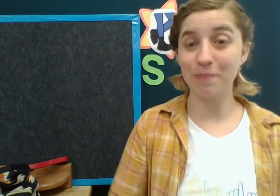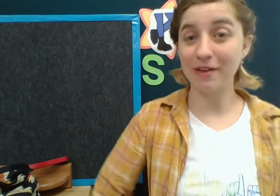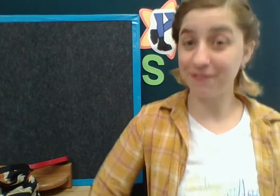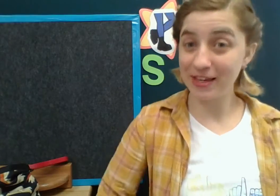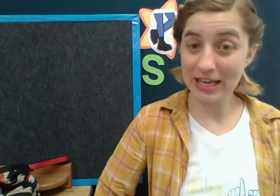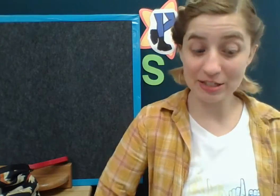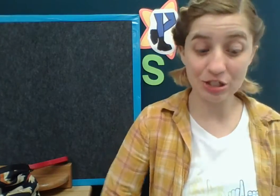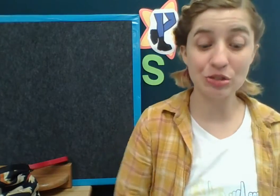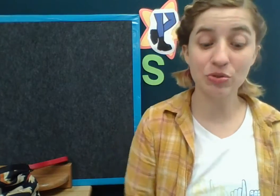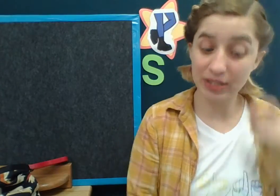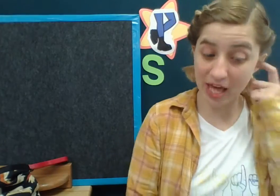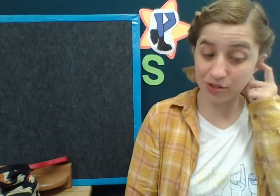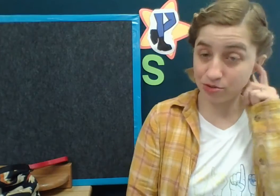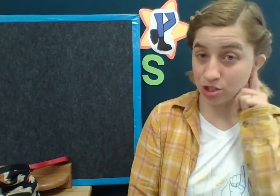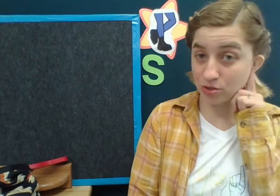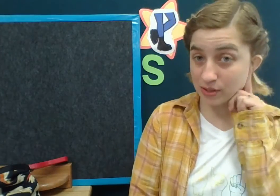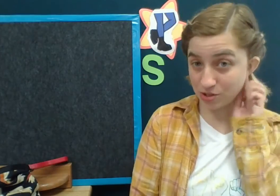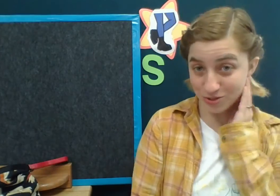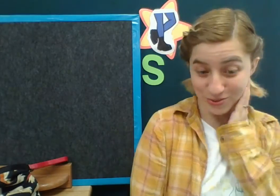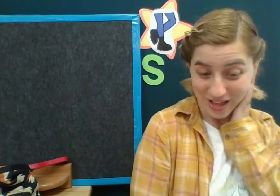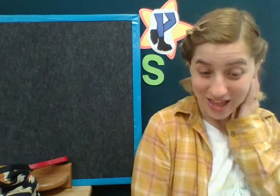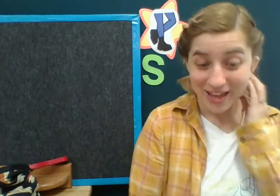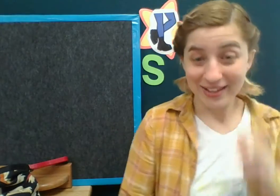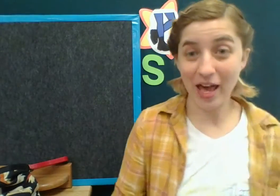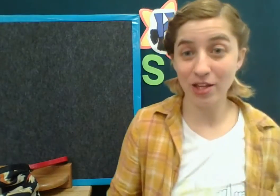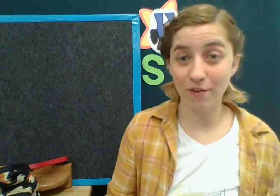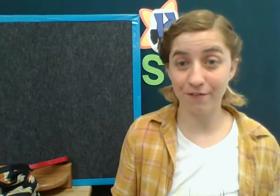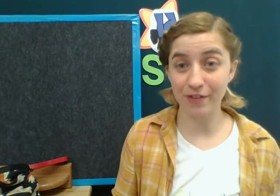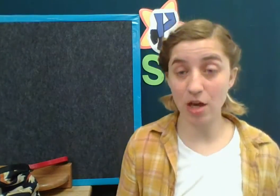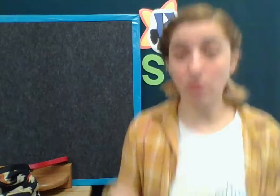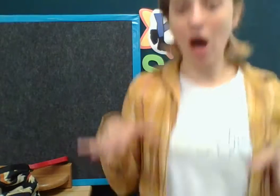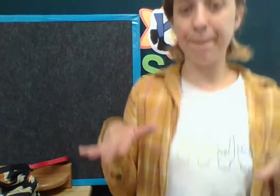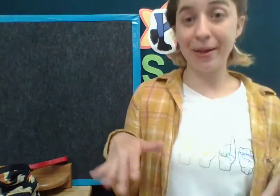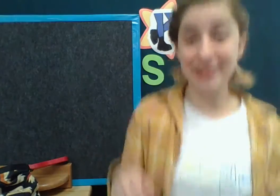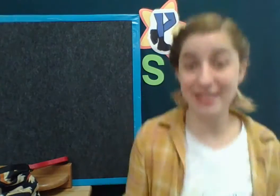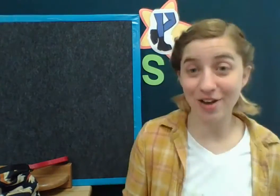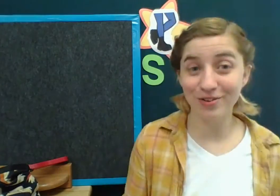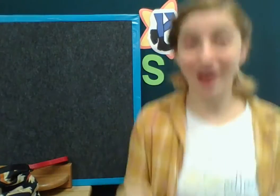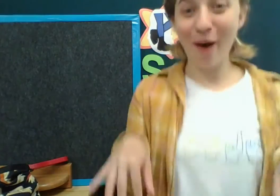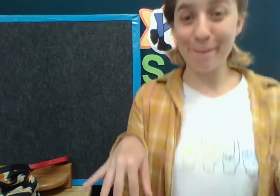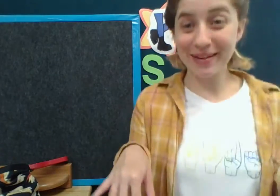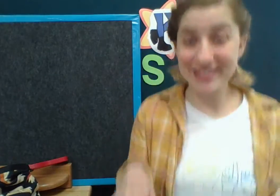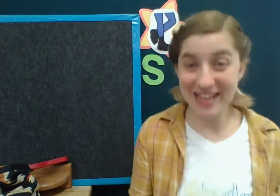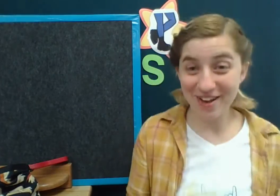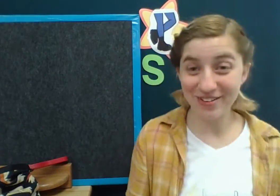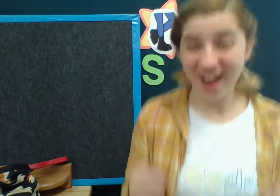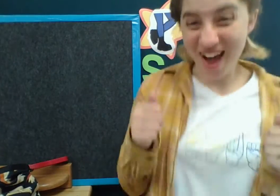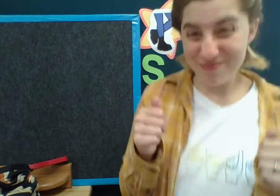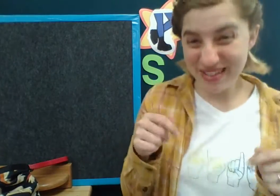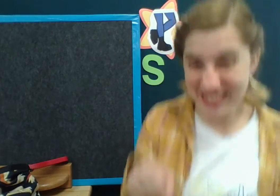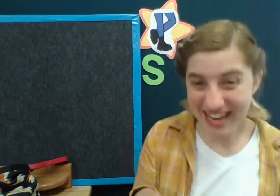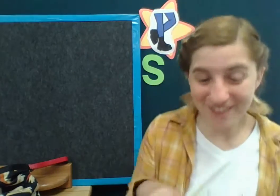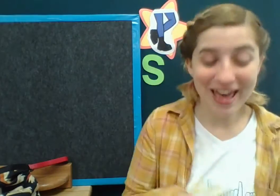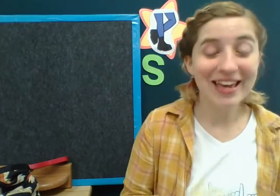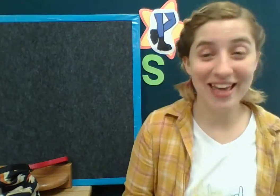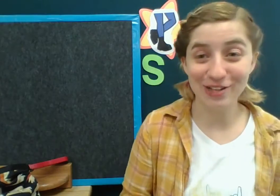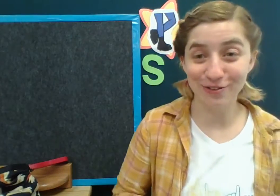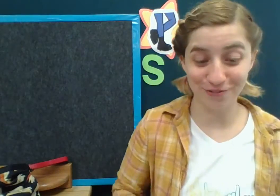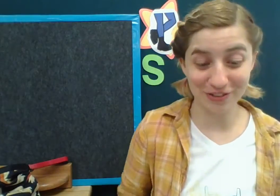my feet can do. Can you do it too? Can your feet go up and down, up and down, up and down? Can your feet